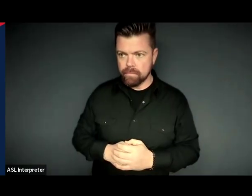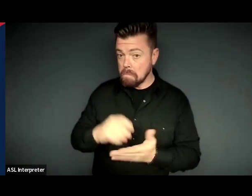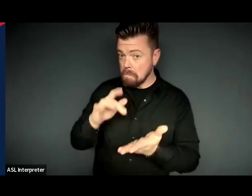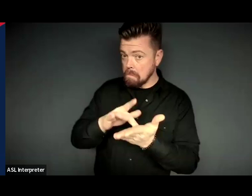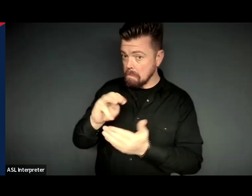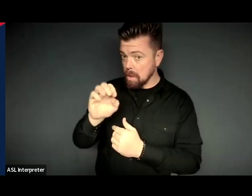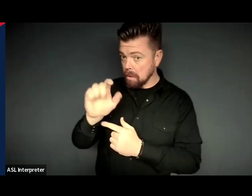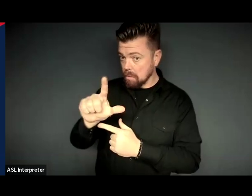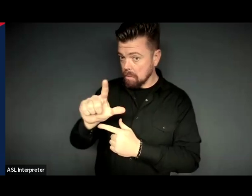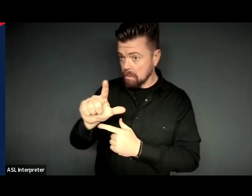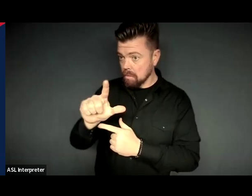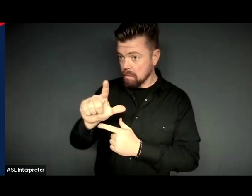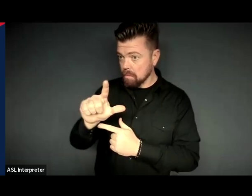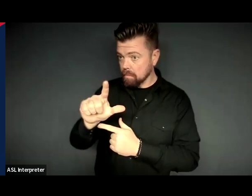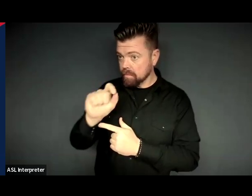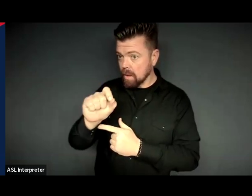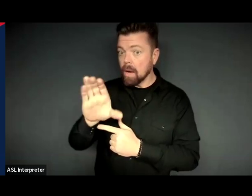onwardmedical.com,